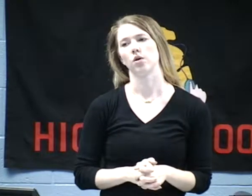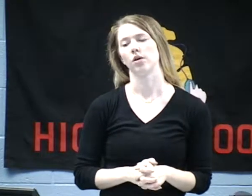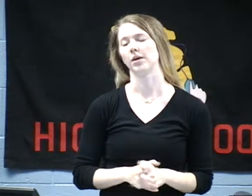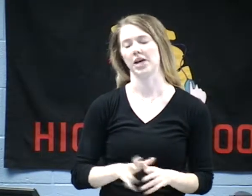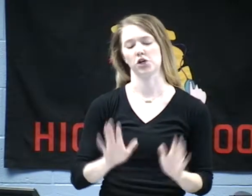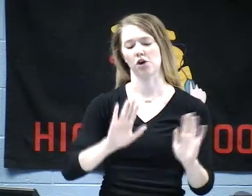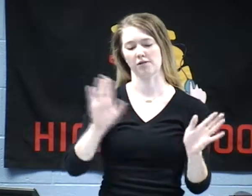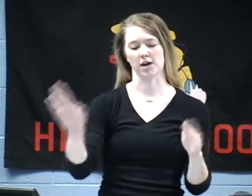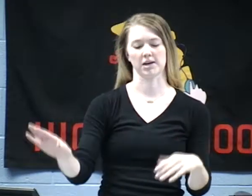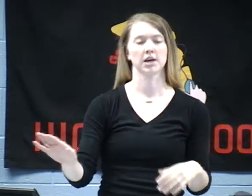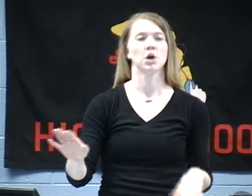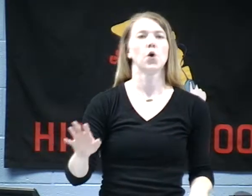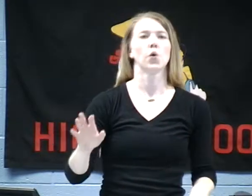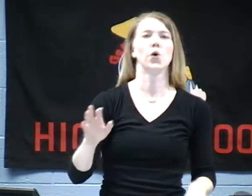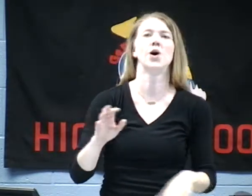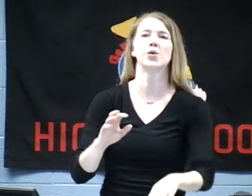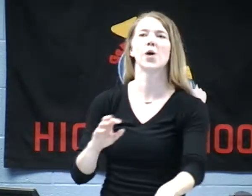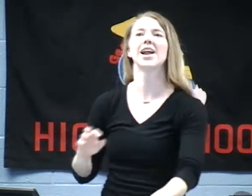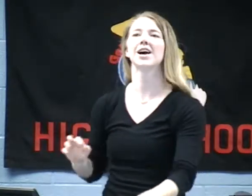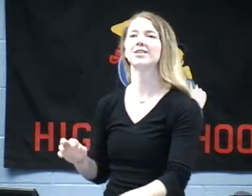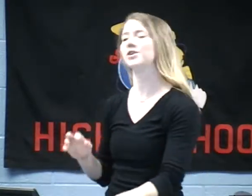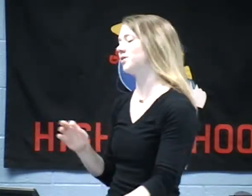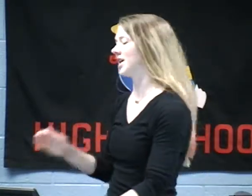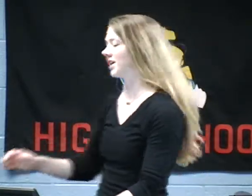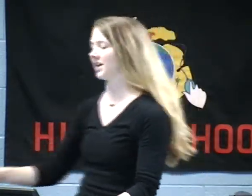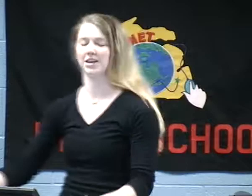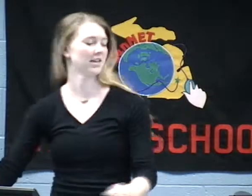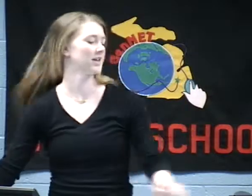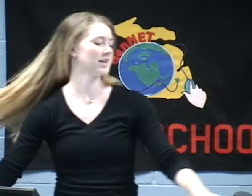Oh my gosh. Off topic. When else do you think?